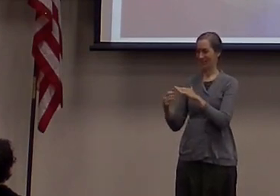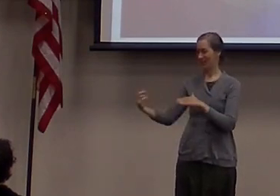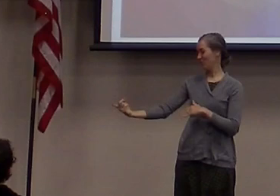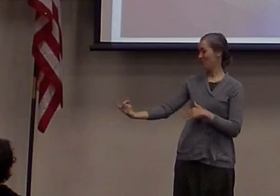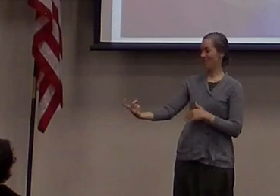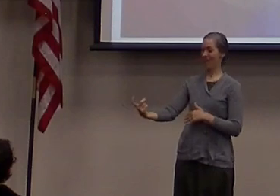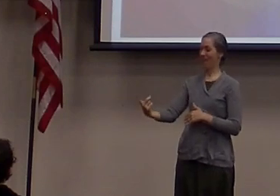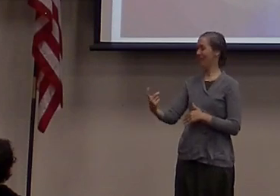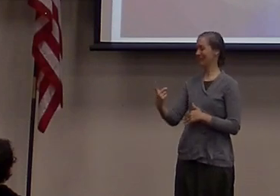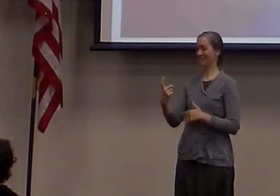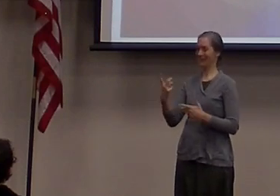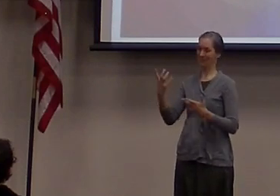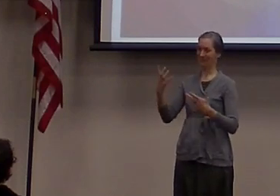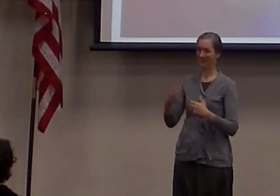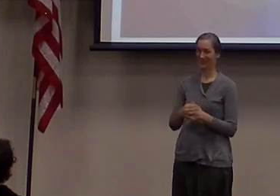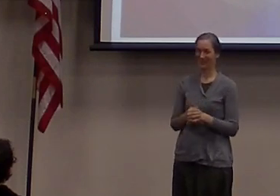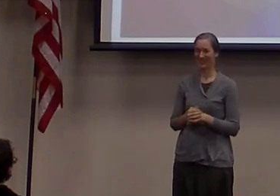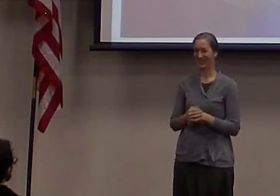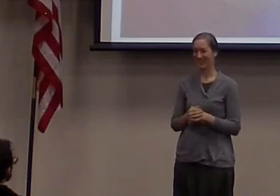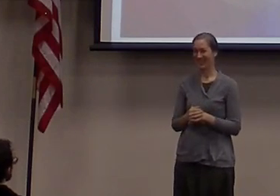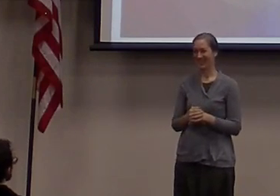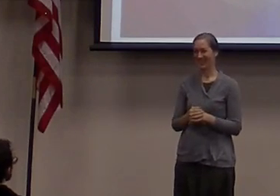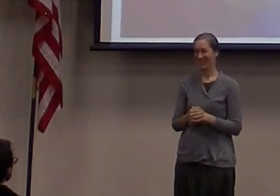arms after that.